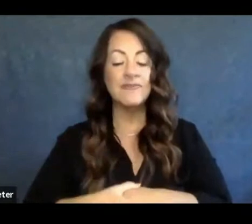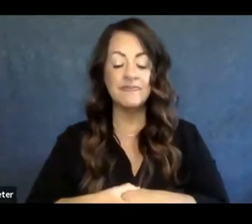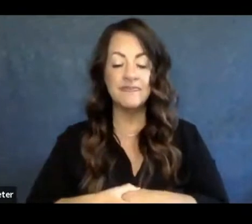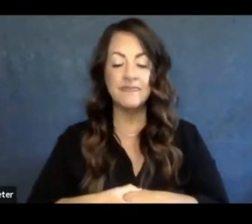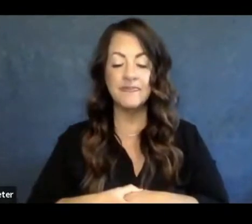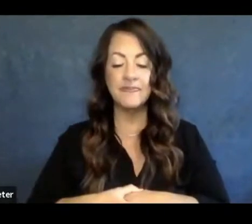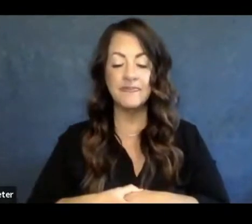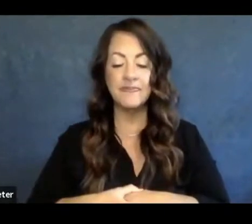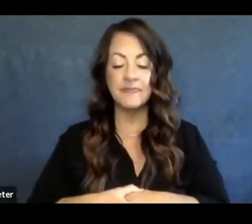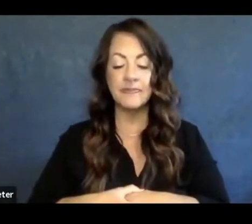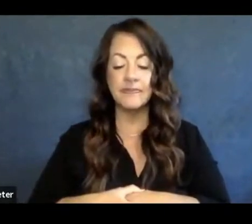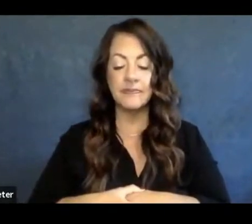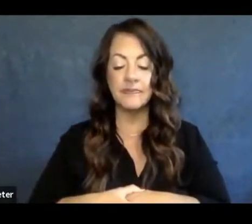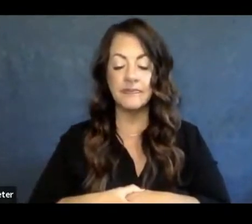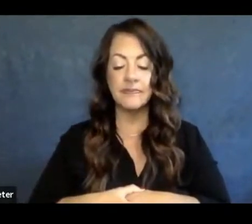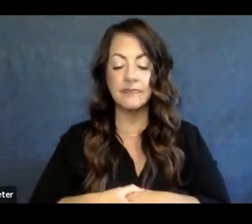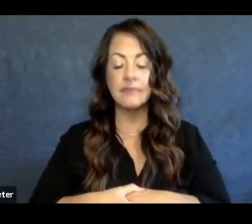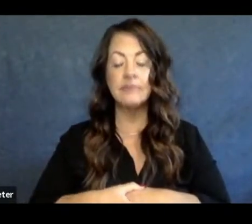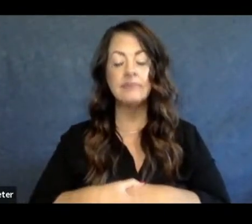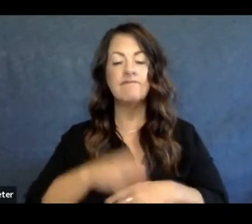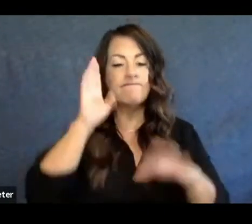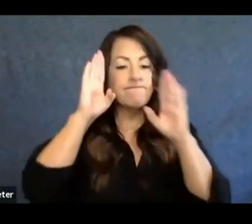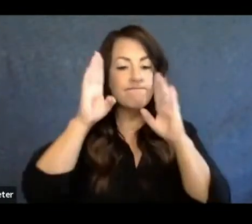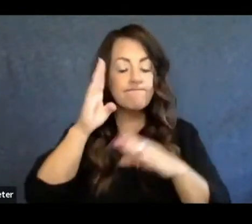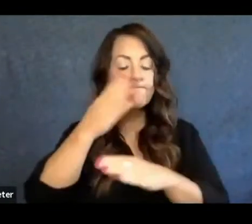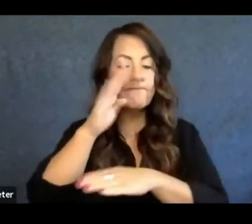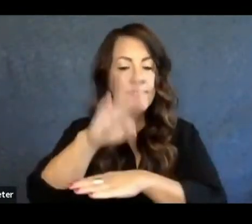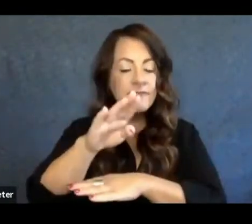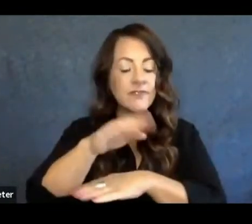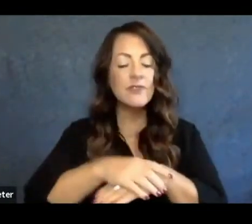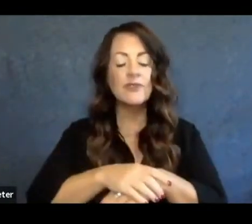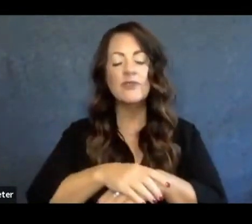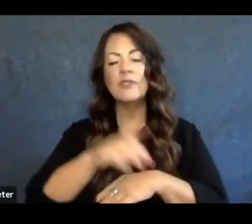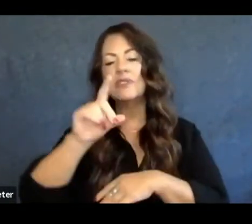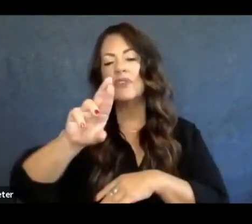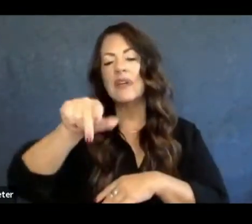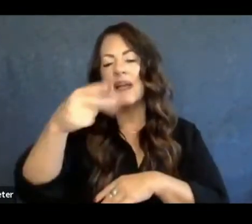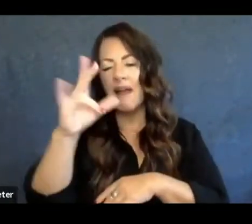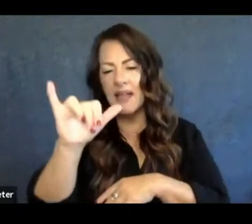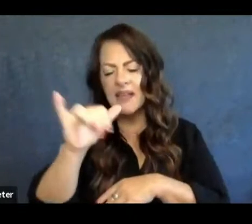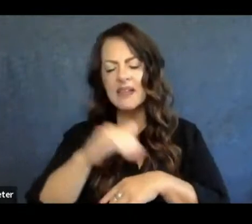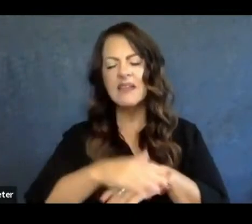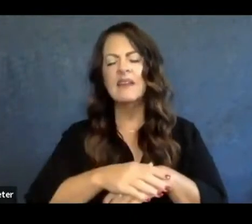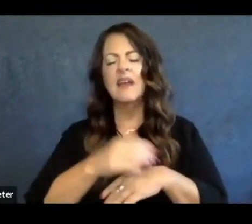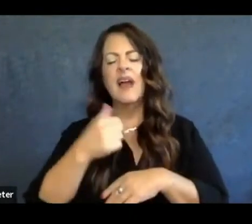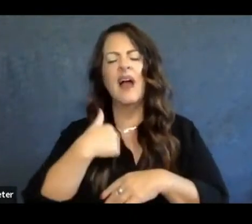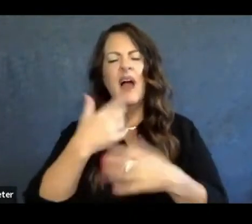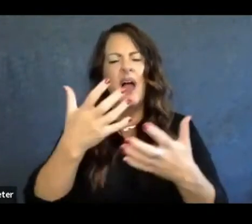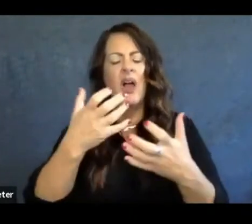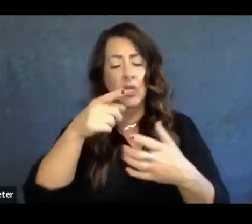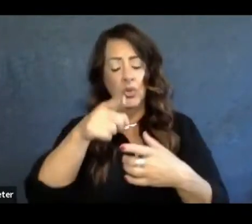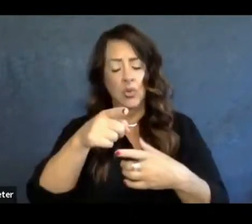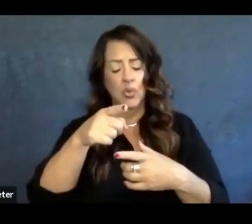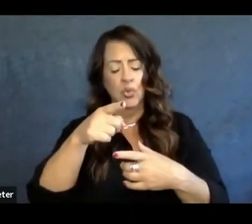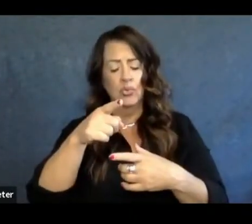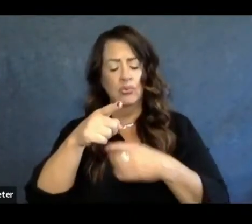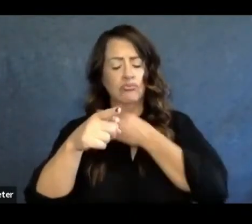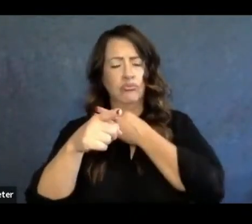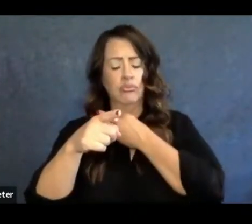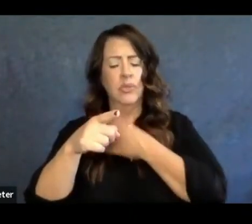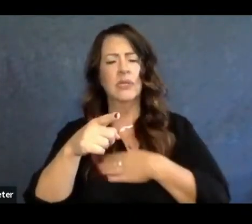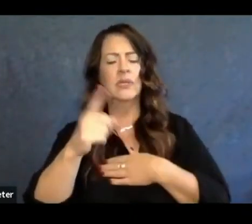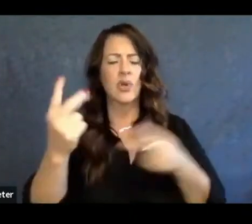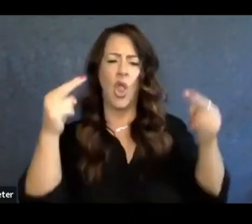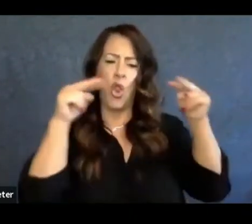Dr. Galley, good afternoon. I'm going to follow up his question and I have a separate one. Looking at that data,